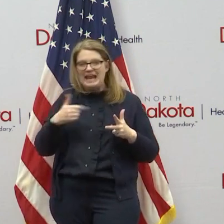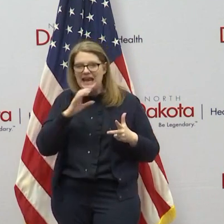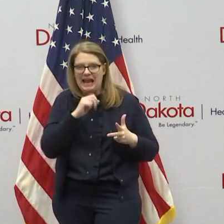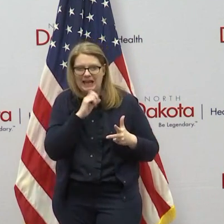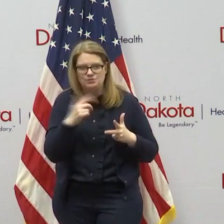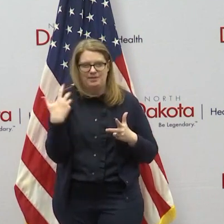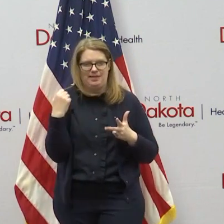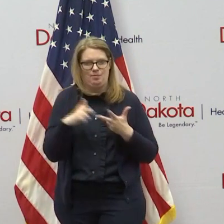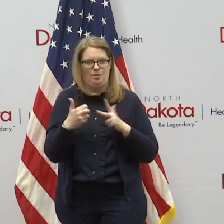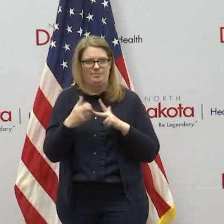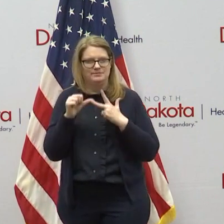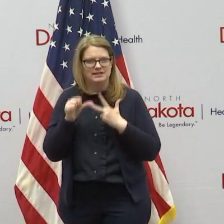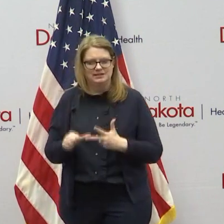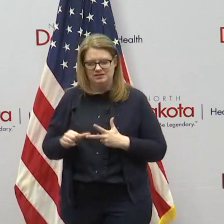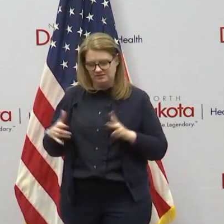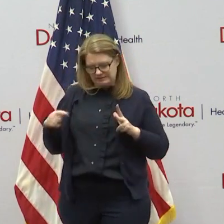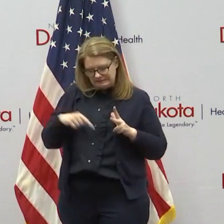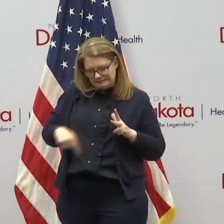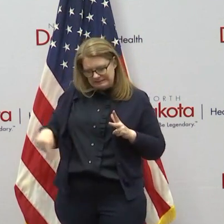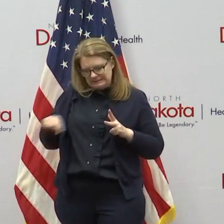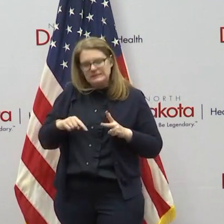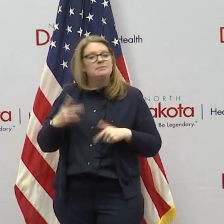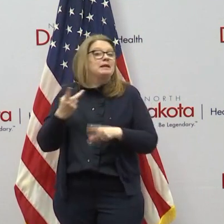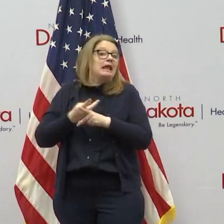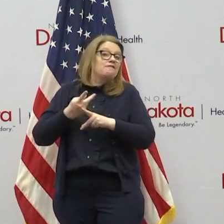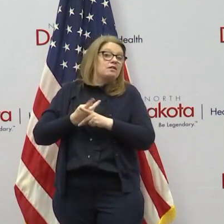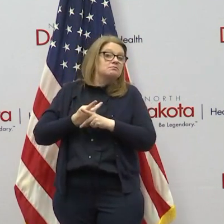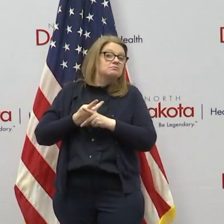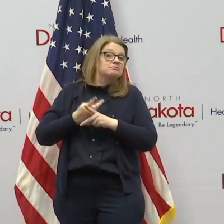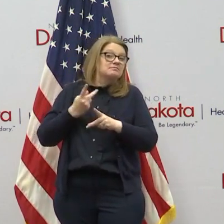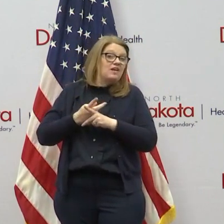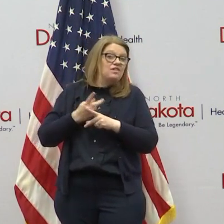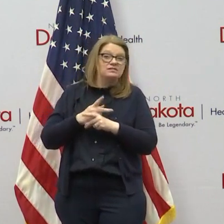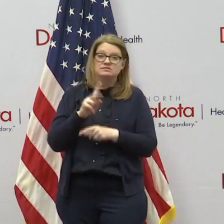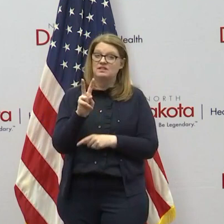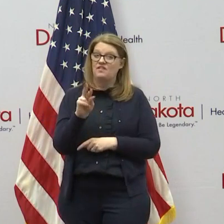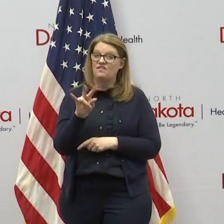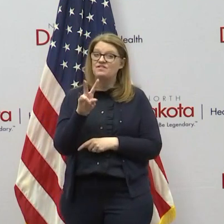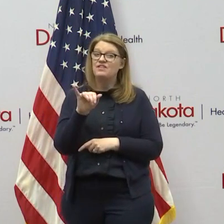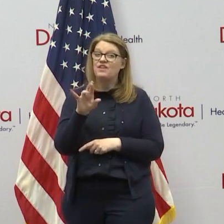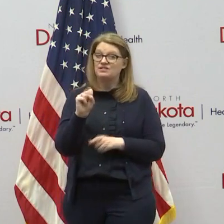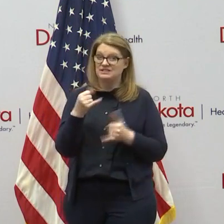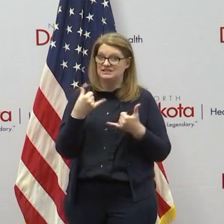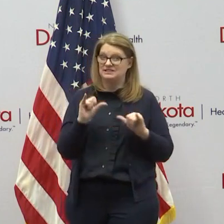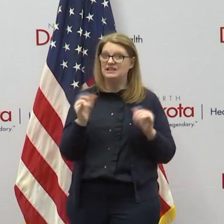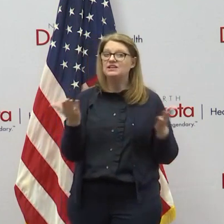we advise people to just maintain extreme caution, because the virus is still there.